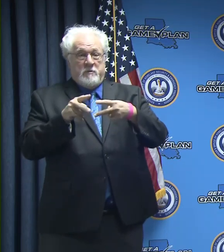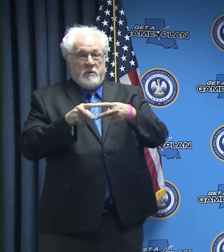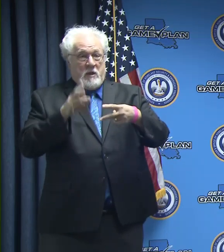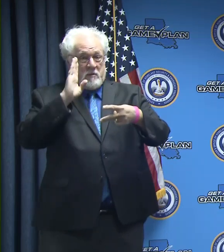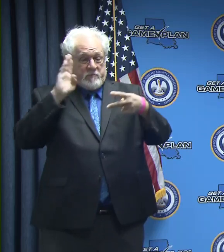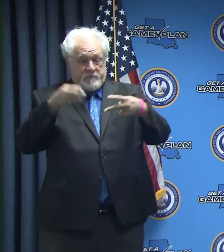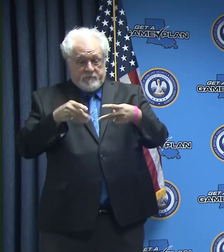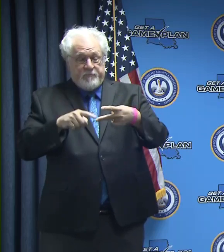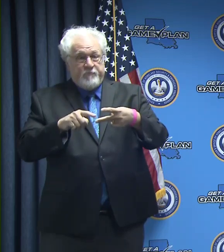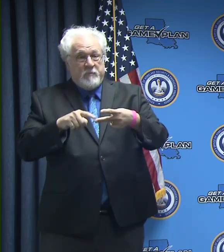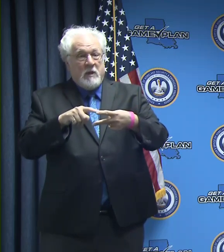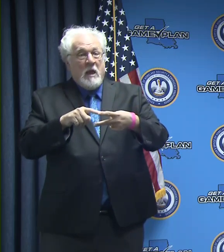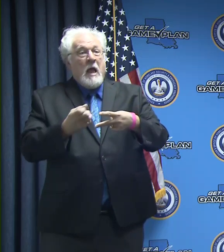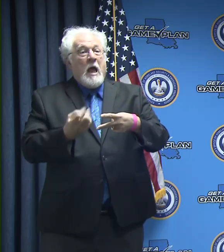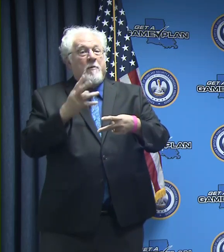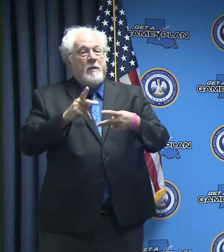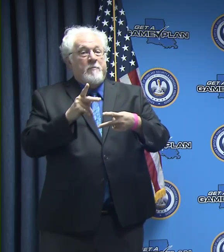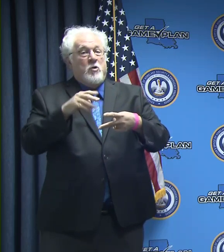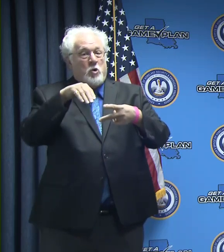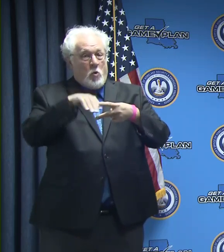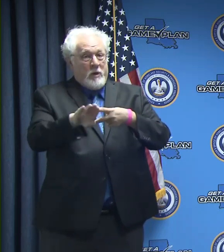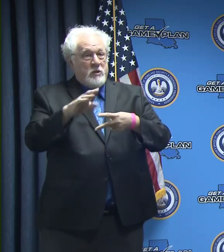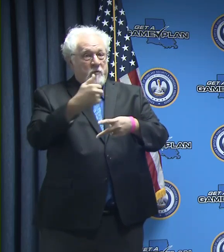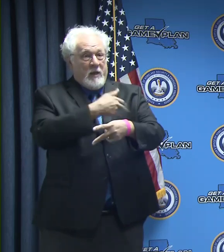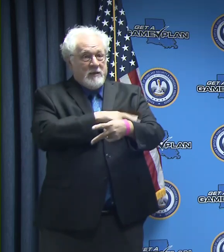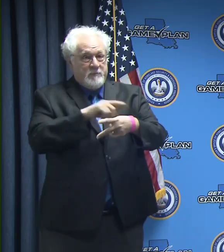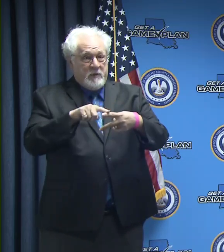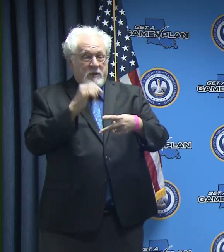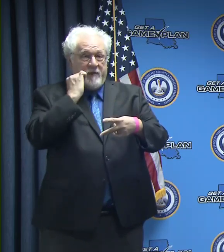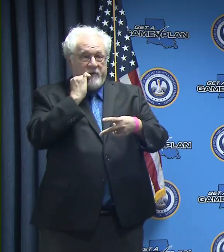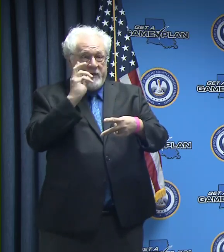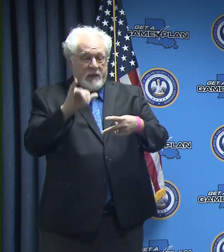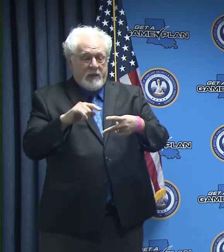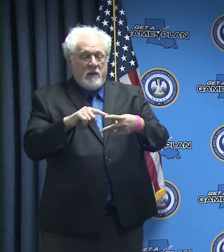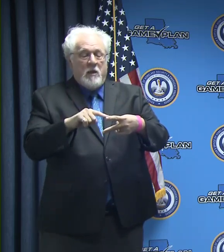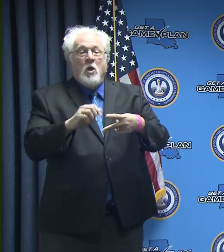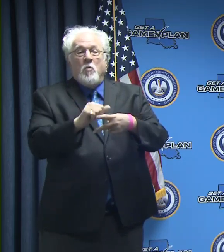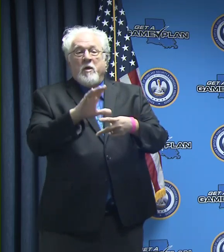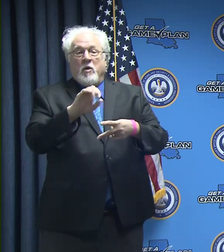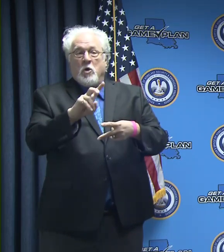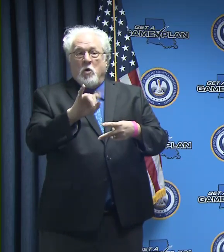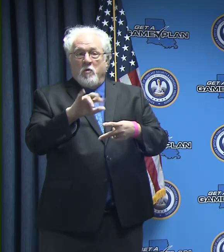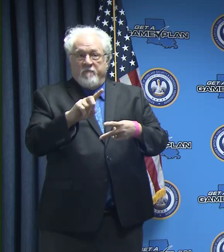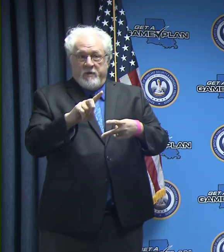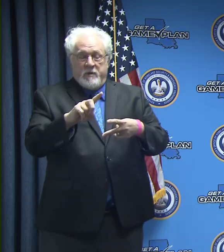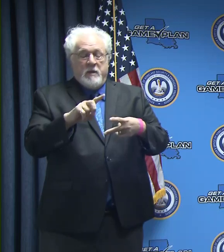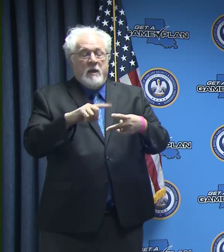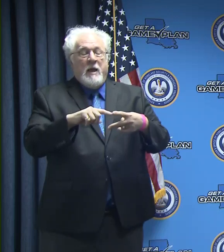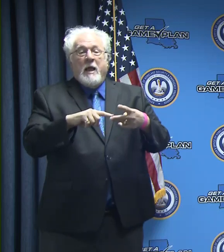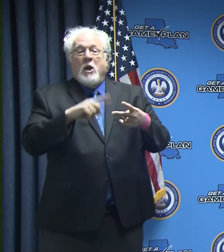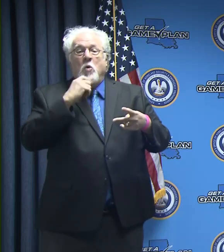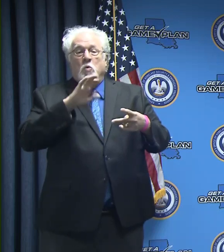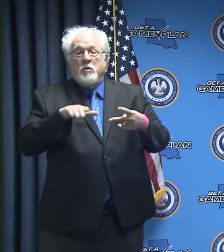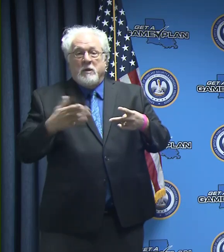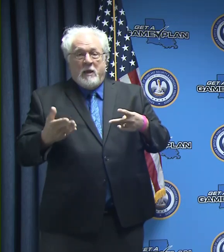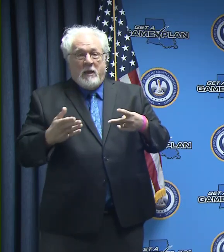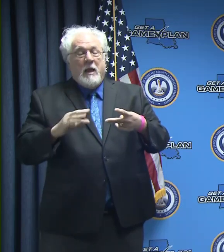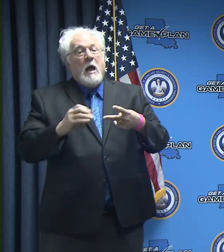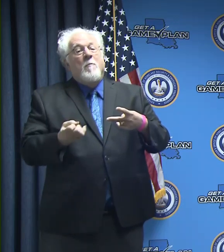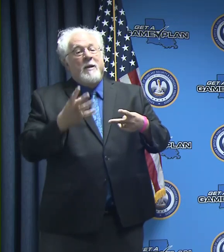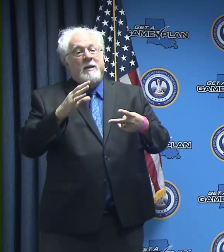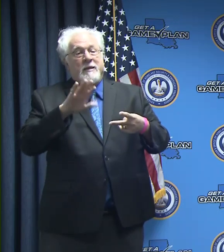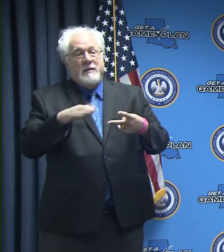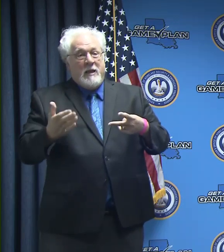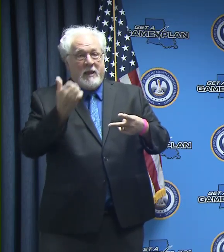the most attention to are the number of people going into the hospital each day with COVID, and the number of people who are dying each day with